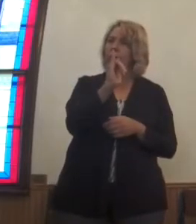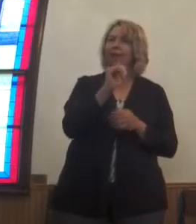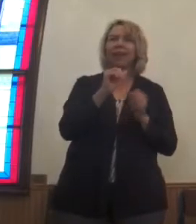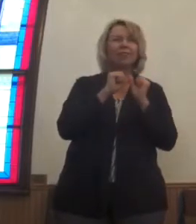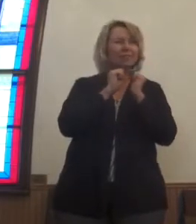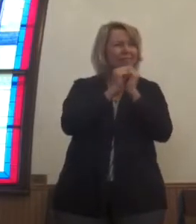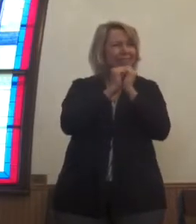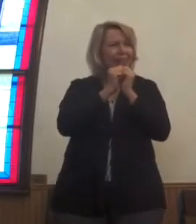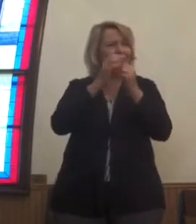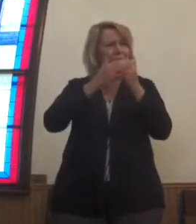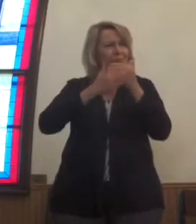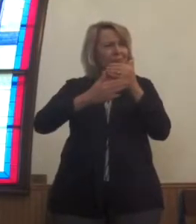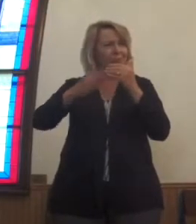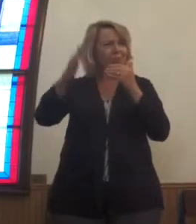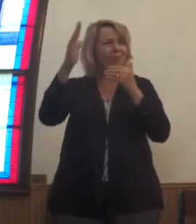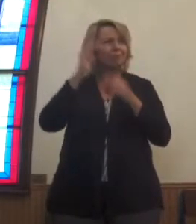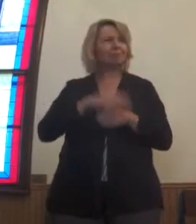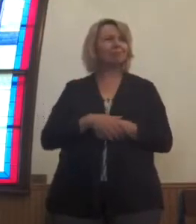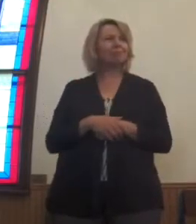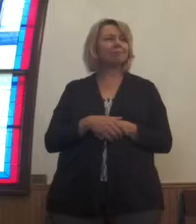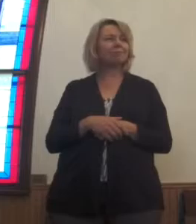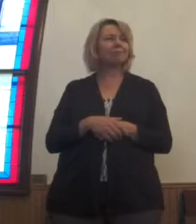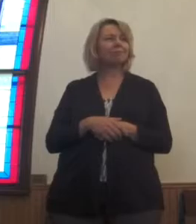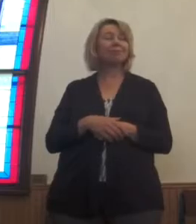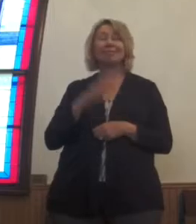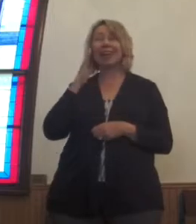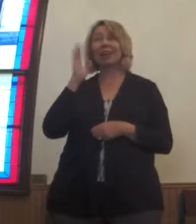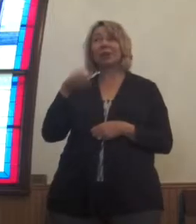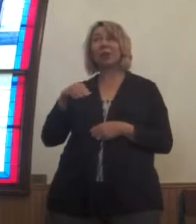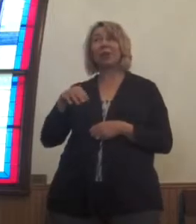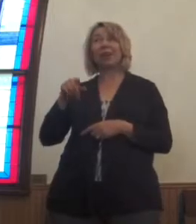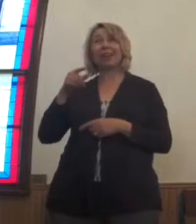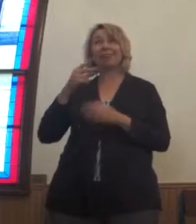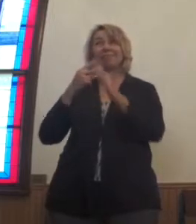move forward. And great things to come.